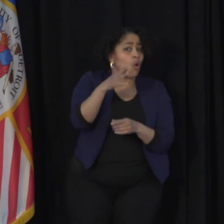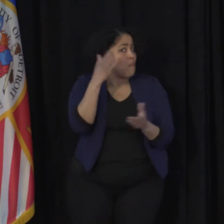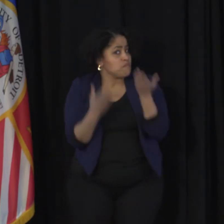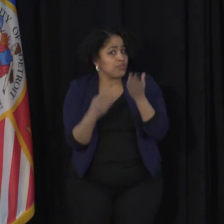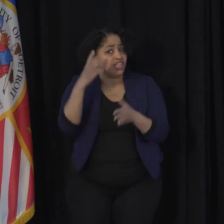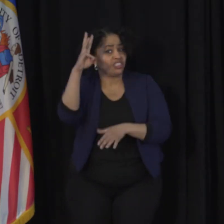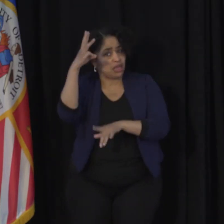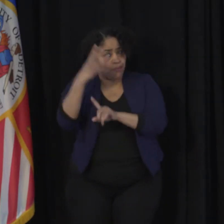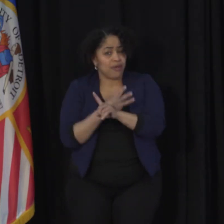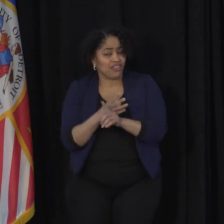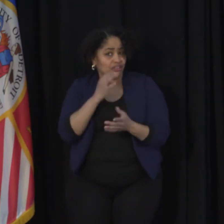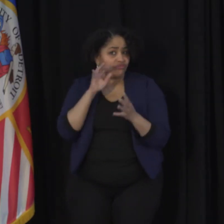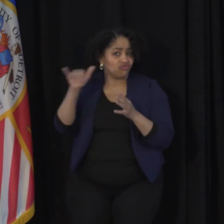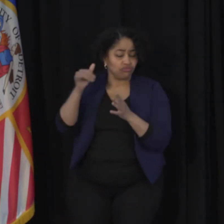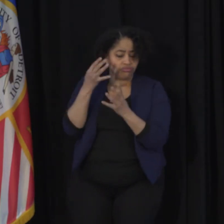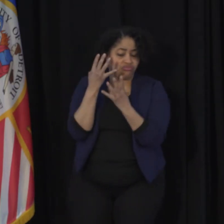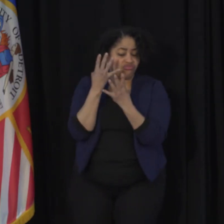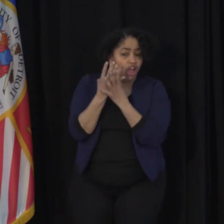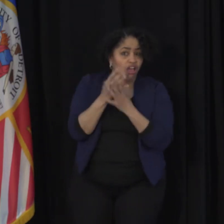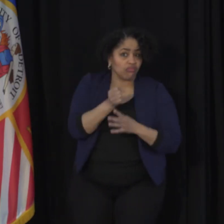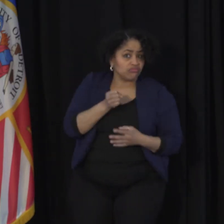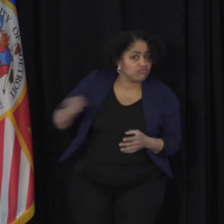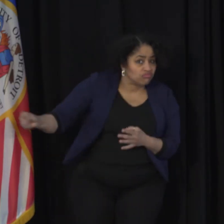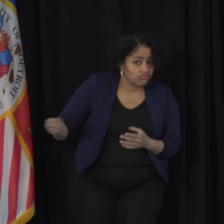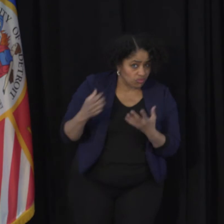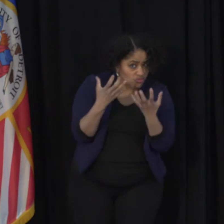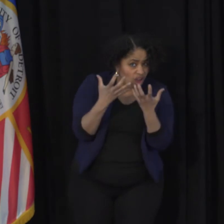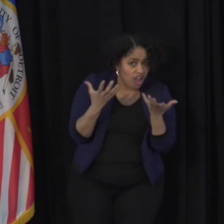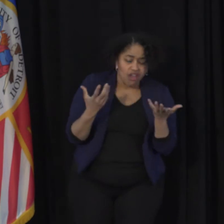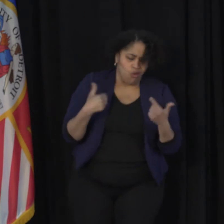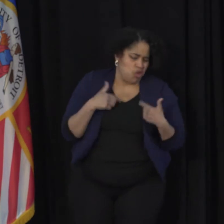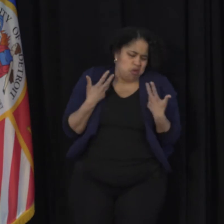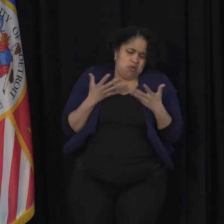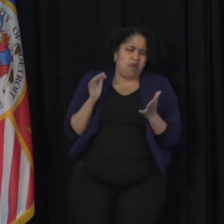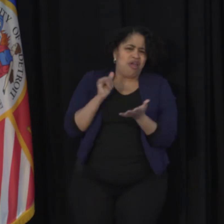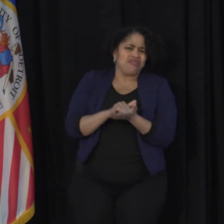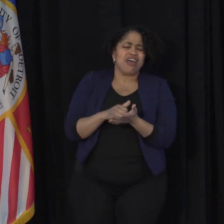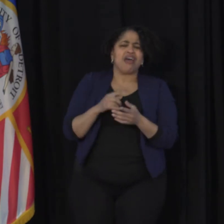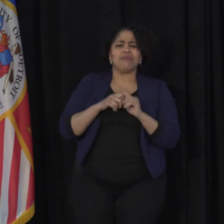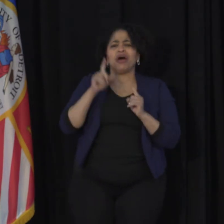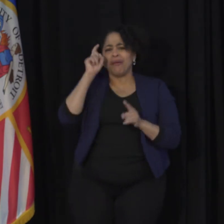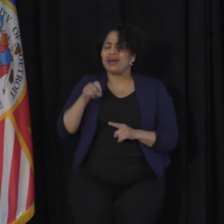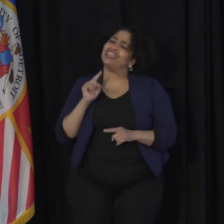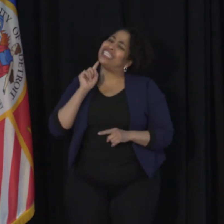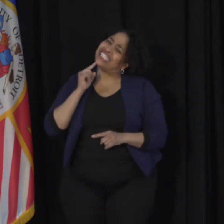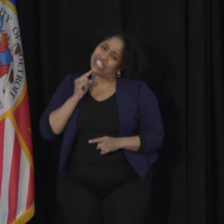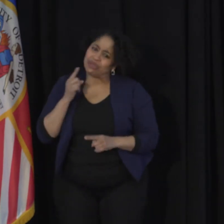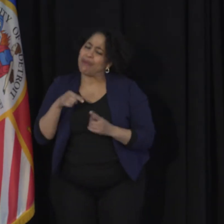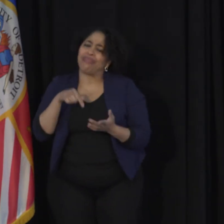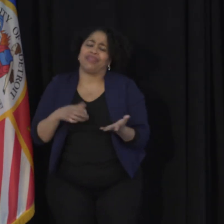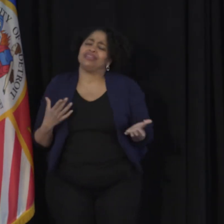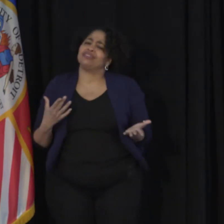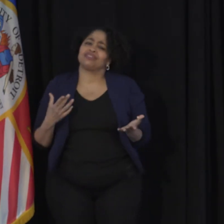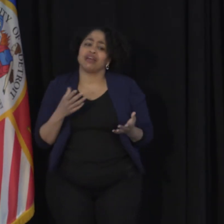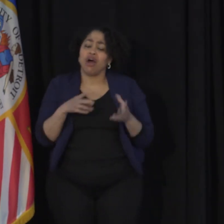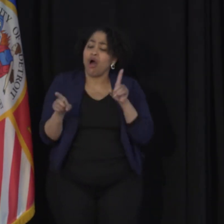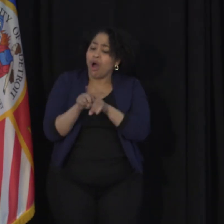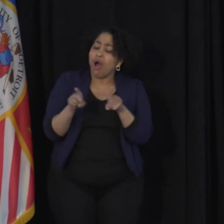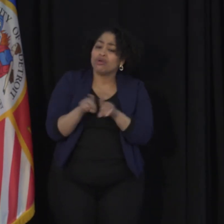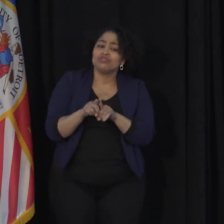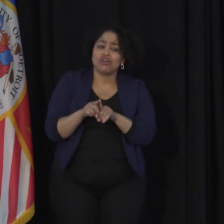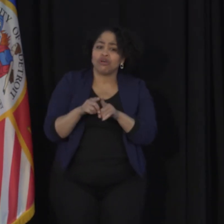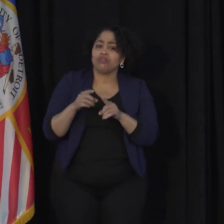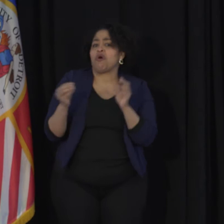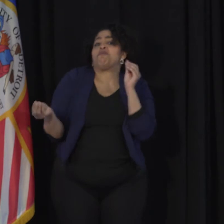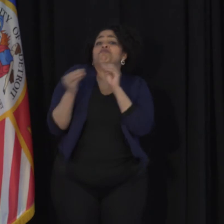jail. Again, we don't want to do that, but we must take this very, very seriously. In addition to that, we're going to increase our